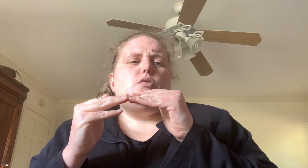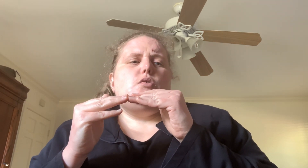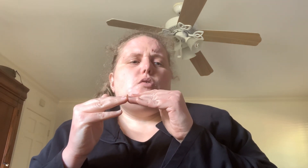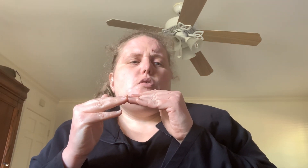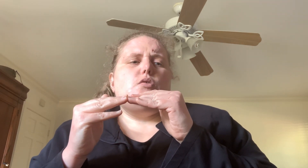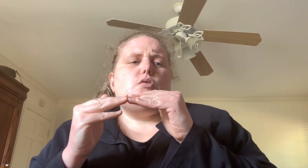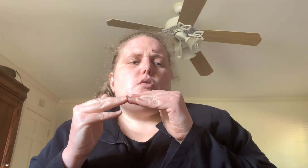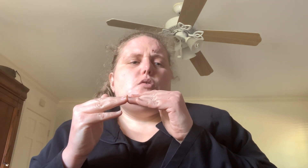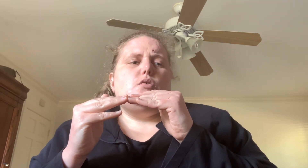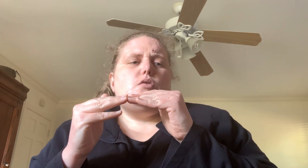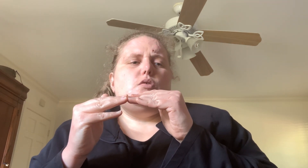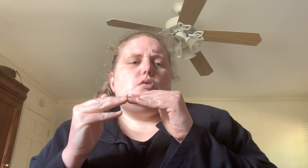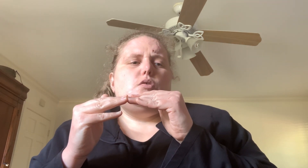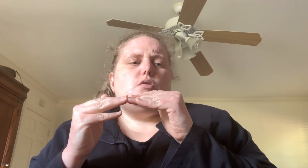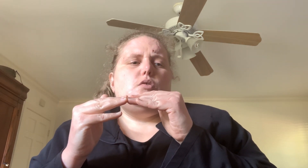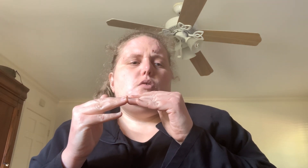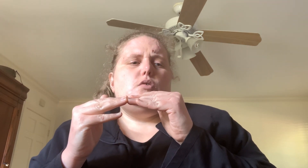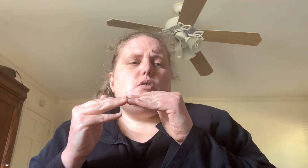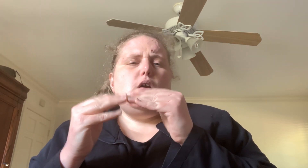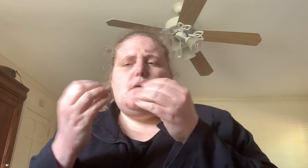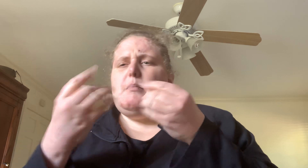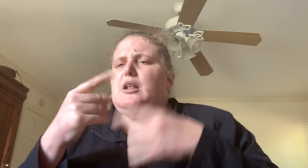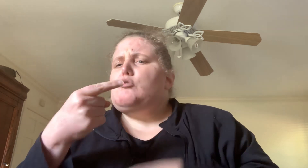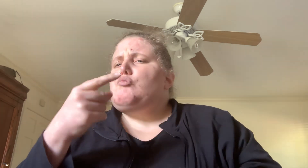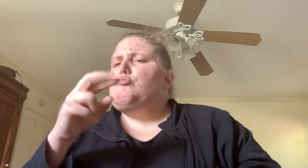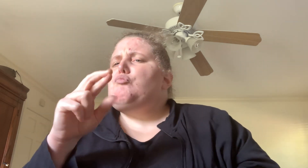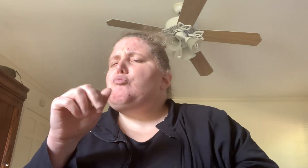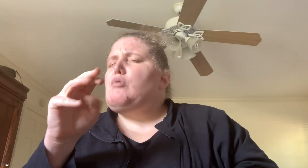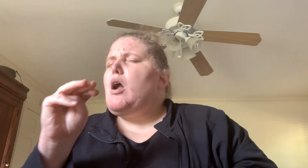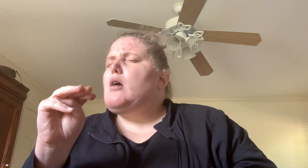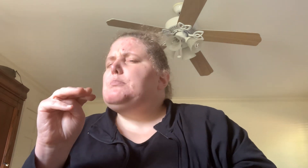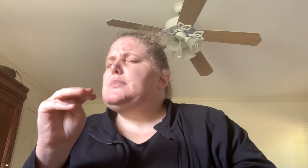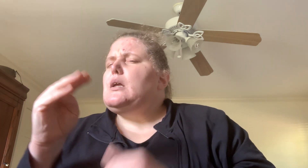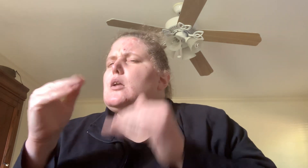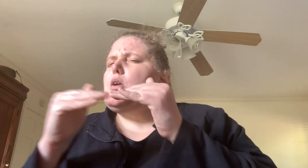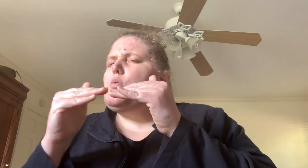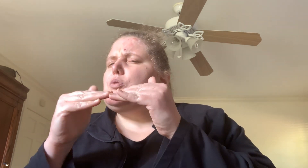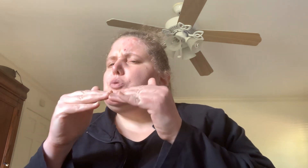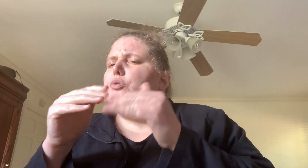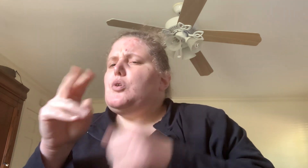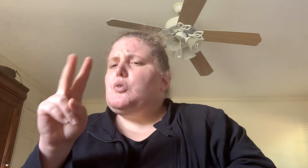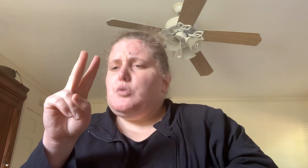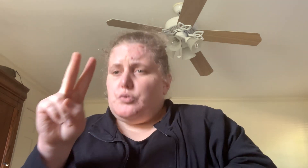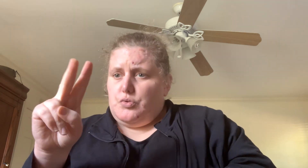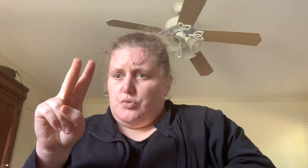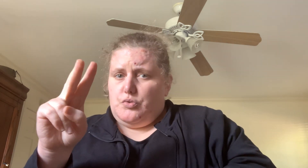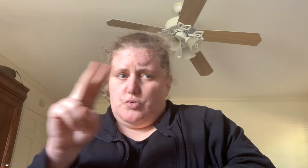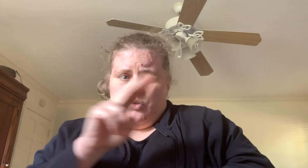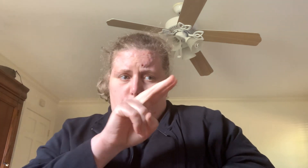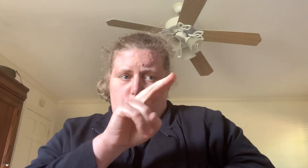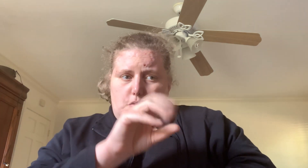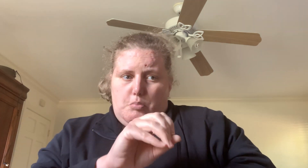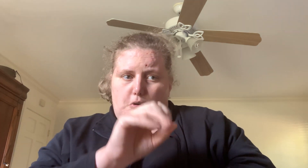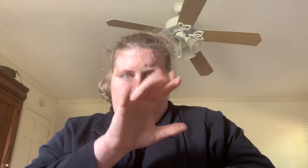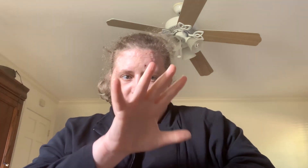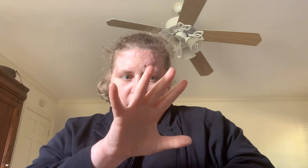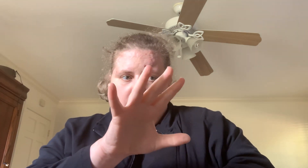2.15 moles of CO2? What do you know already? You know that in every